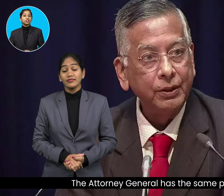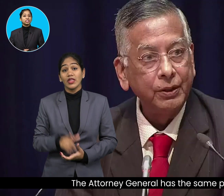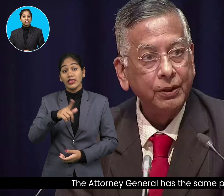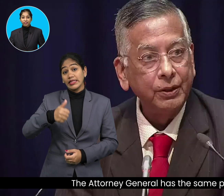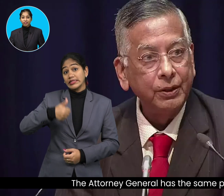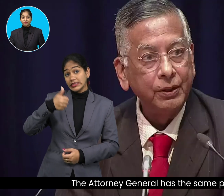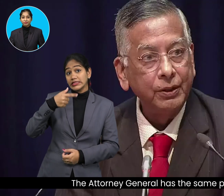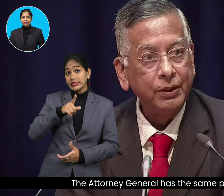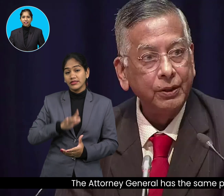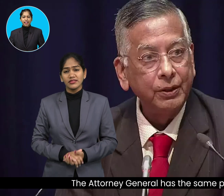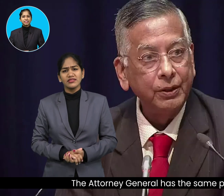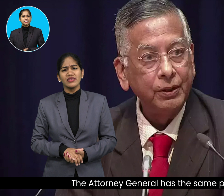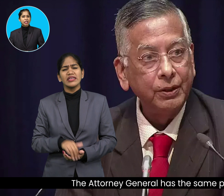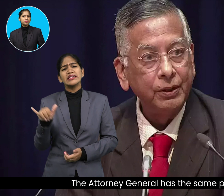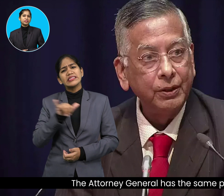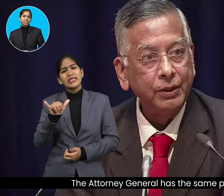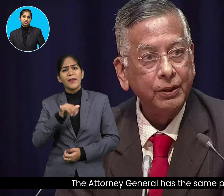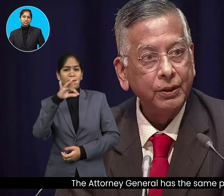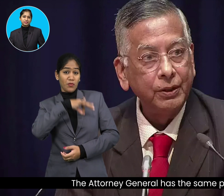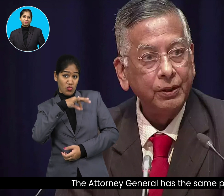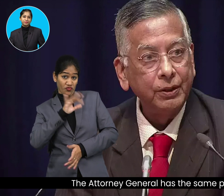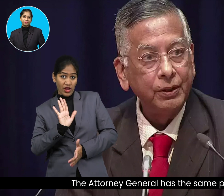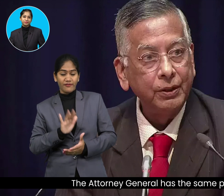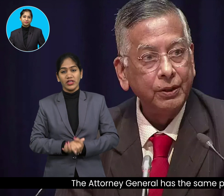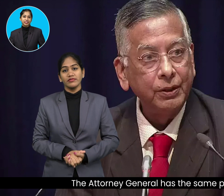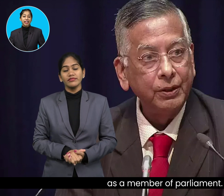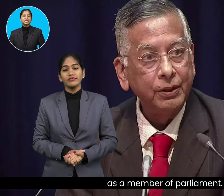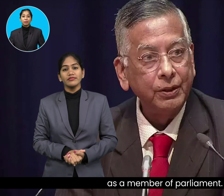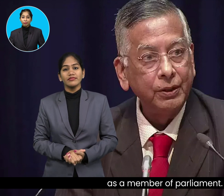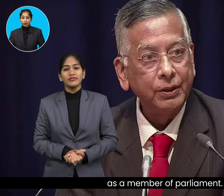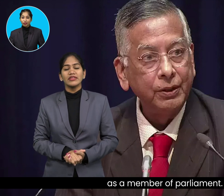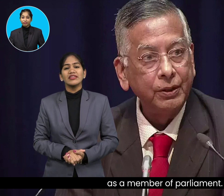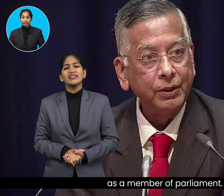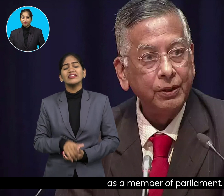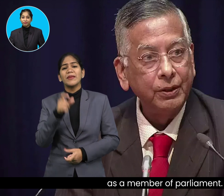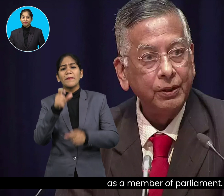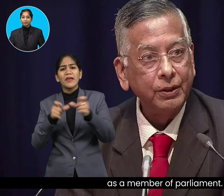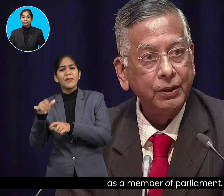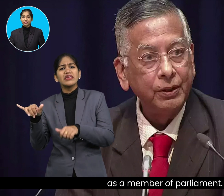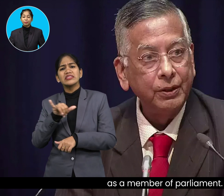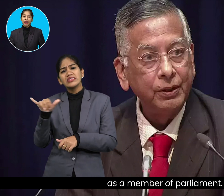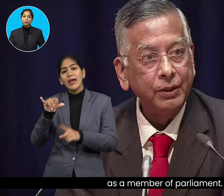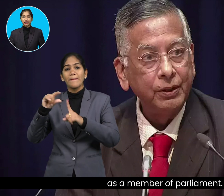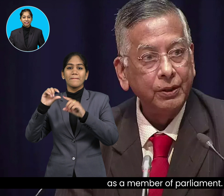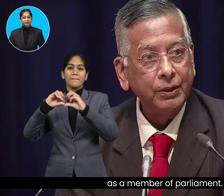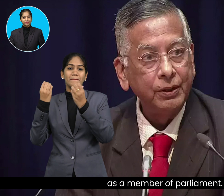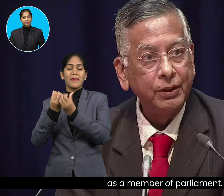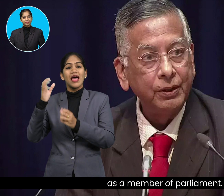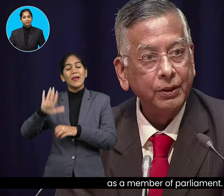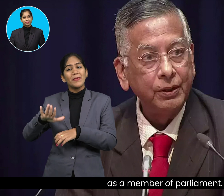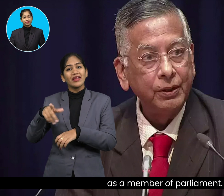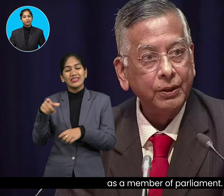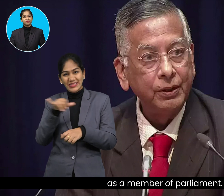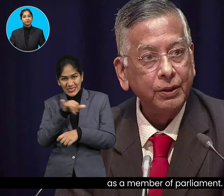The Attorney General has the same privileges as a member of Parliament.